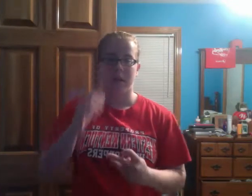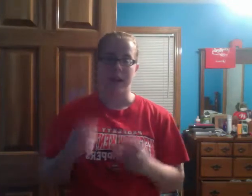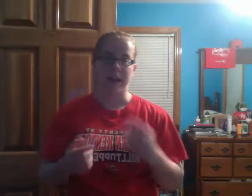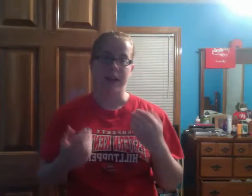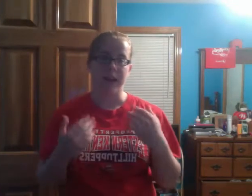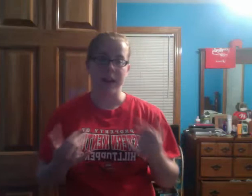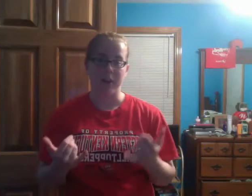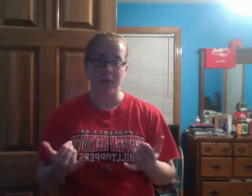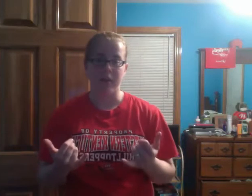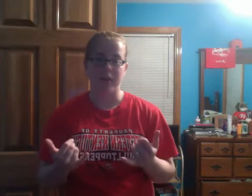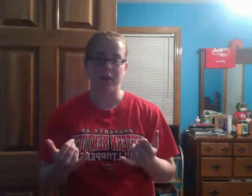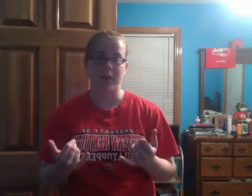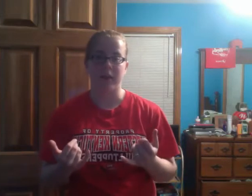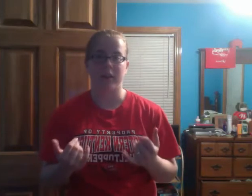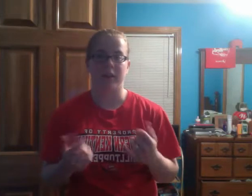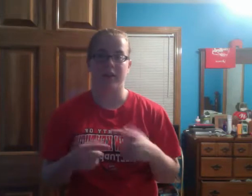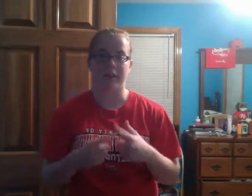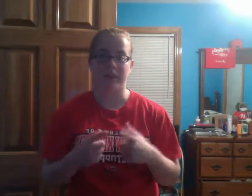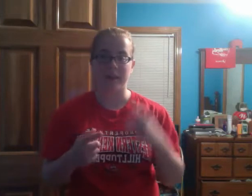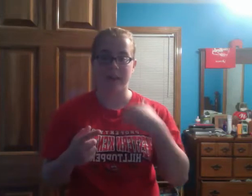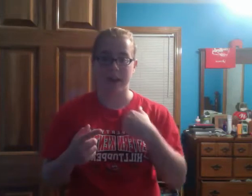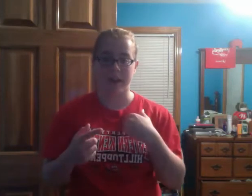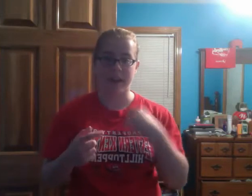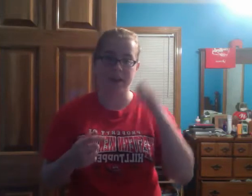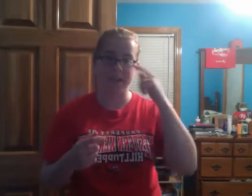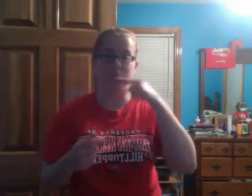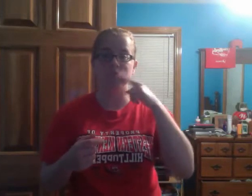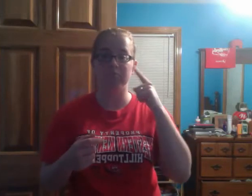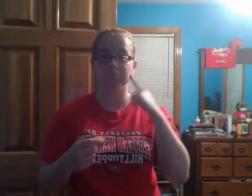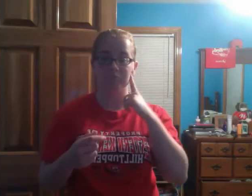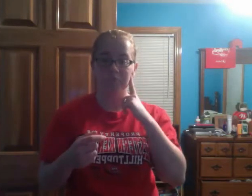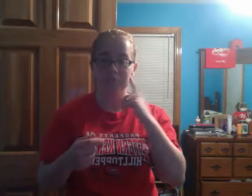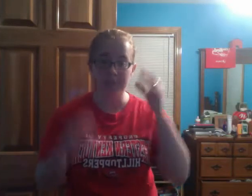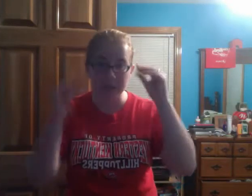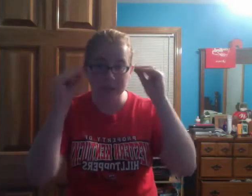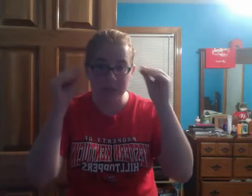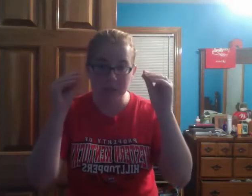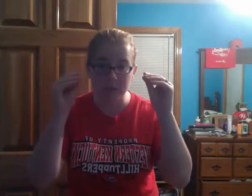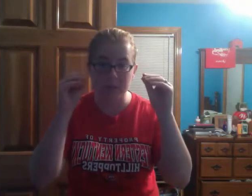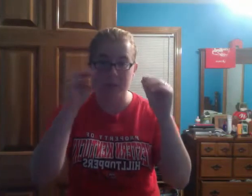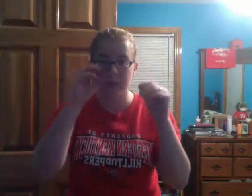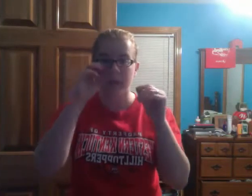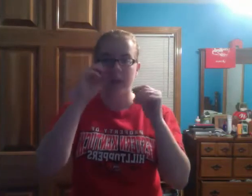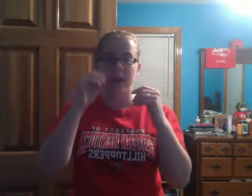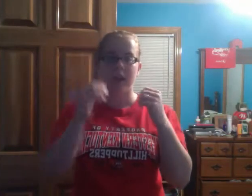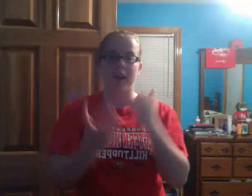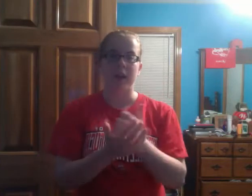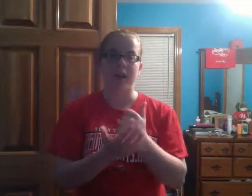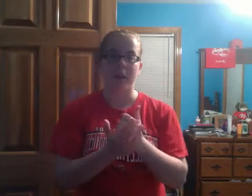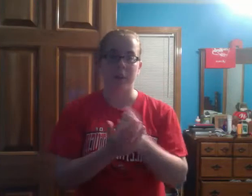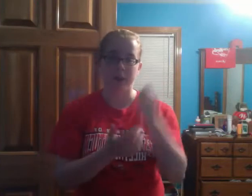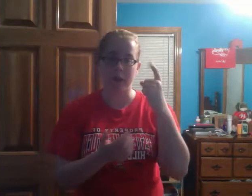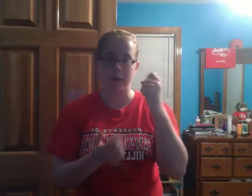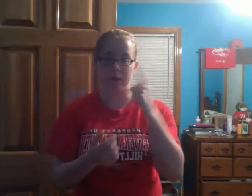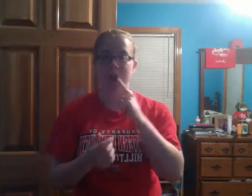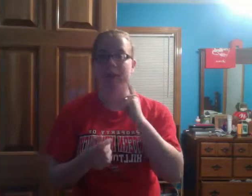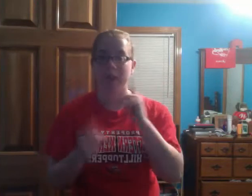And now, like, since I've had deaf teachers, it's helped me understand deaf